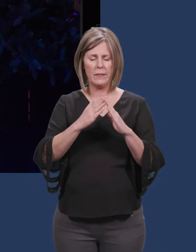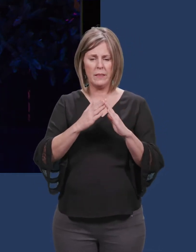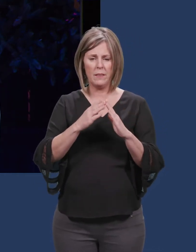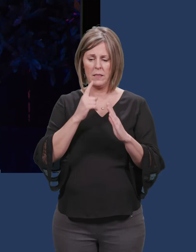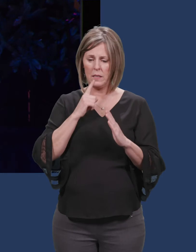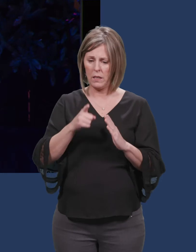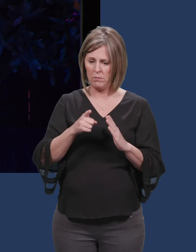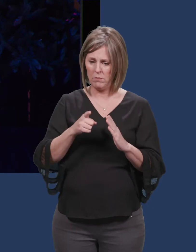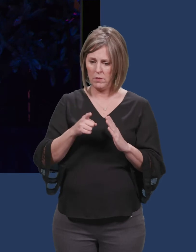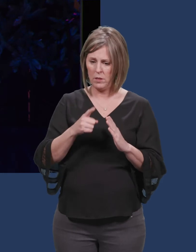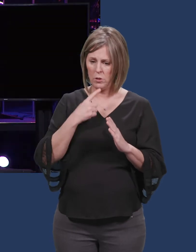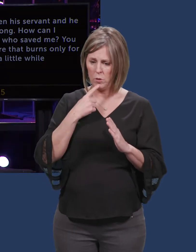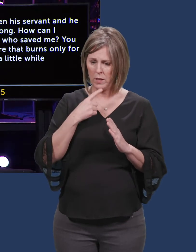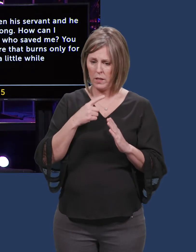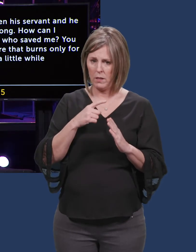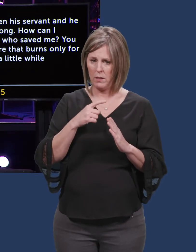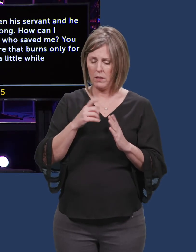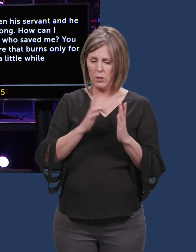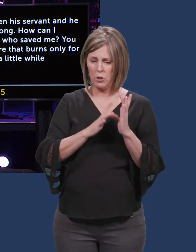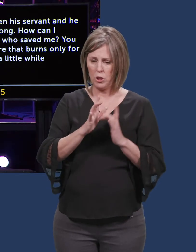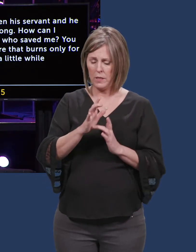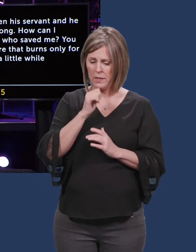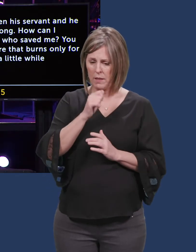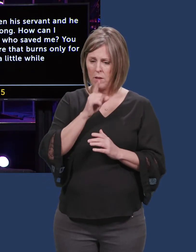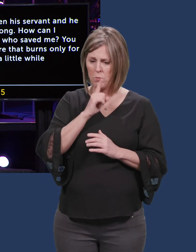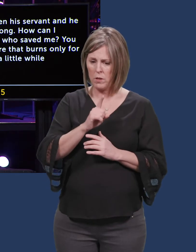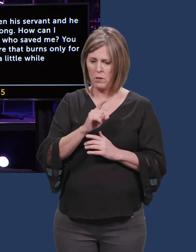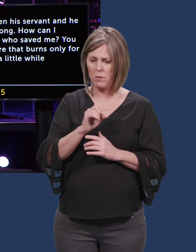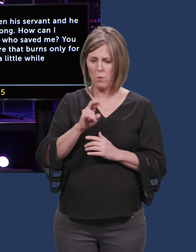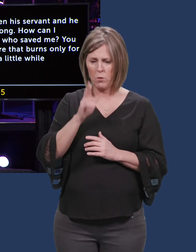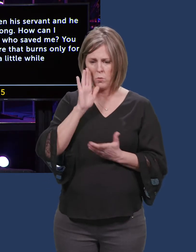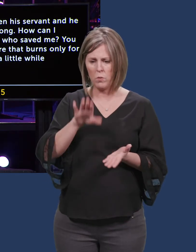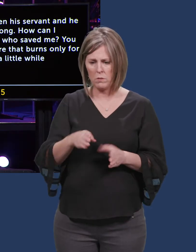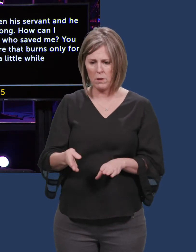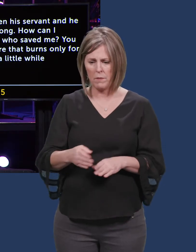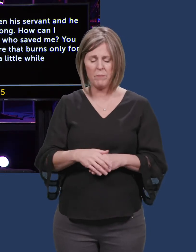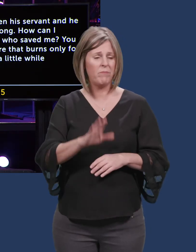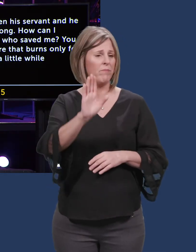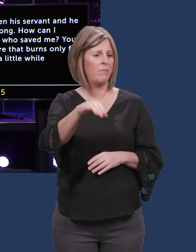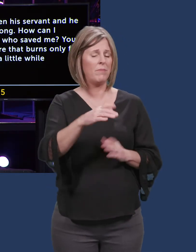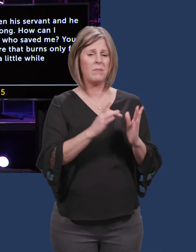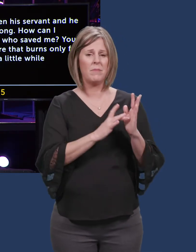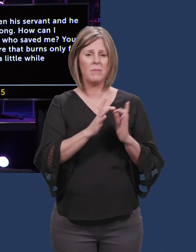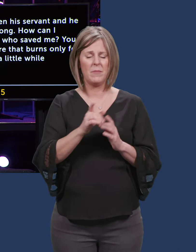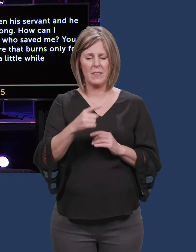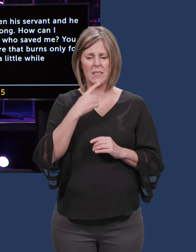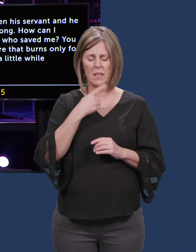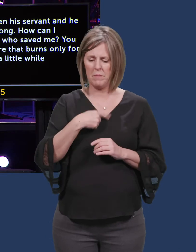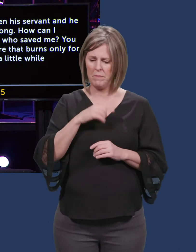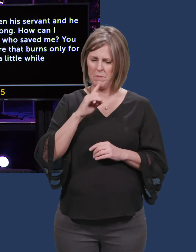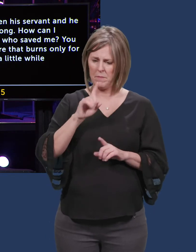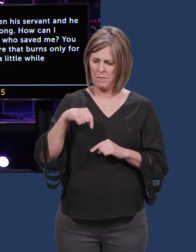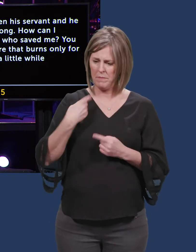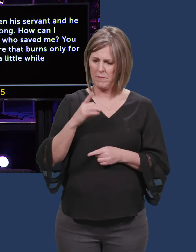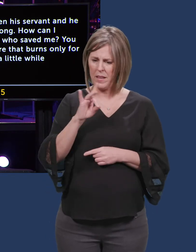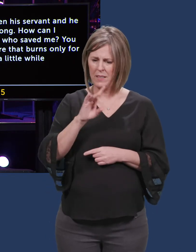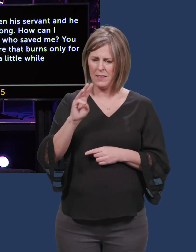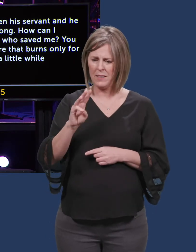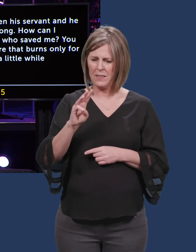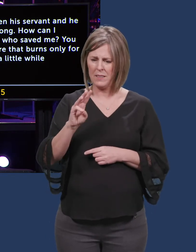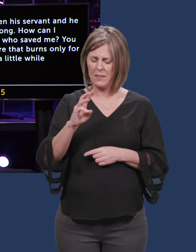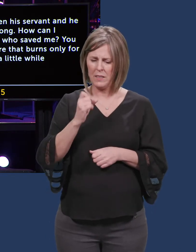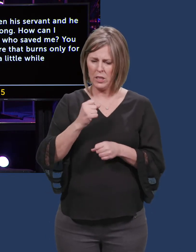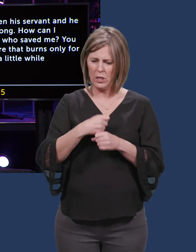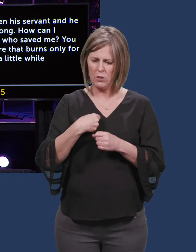86 years old, here's what he said. 86 years I've been his servant, and he has done me no wrong. How can